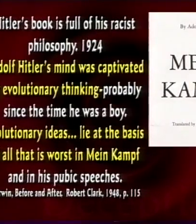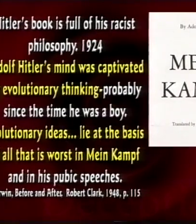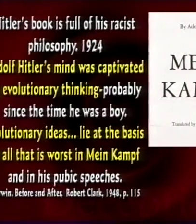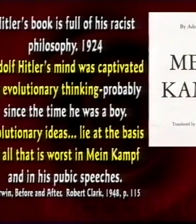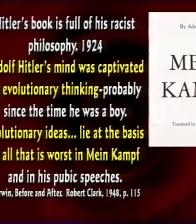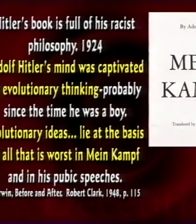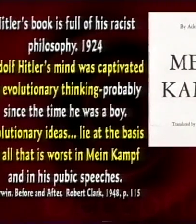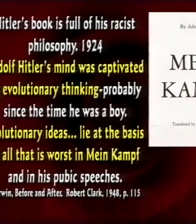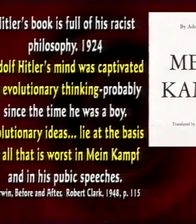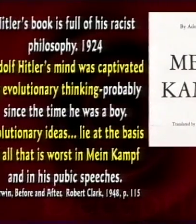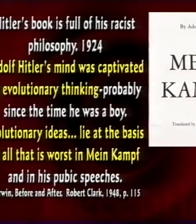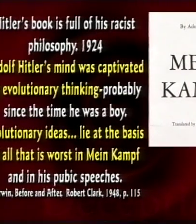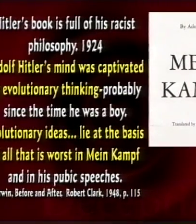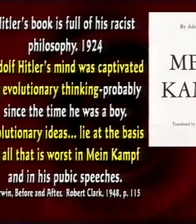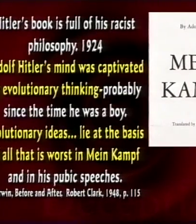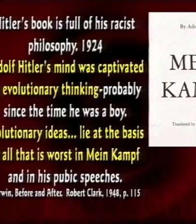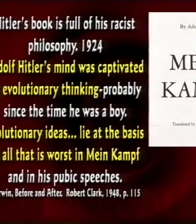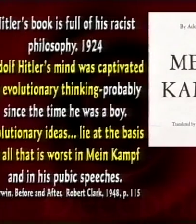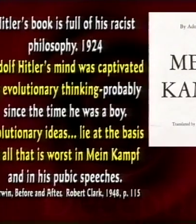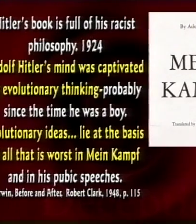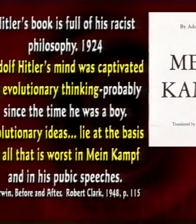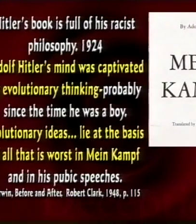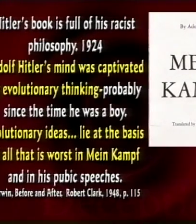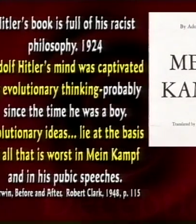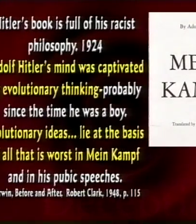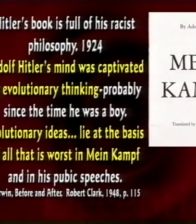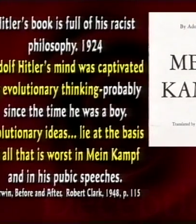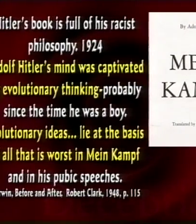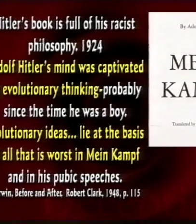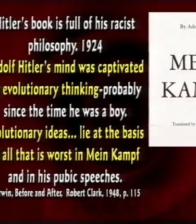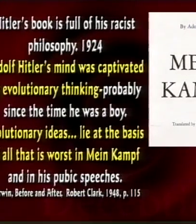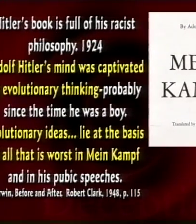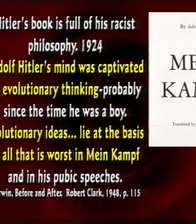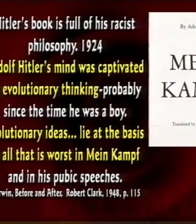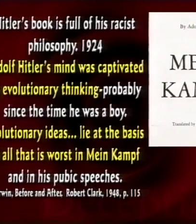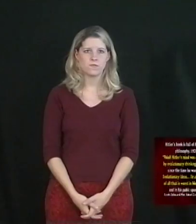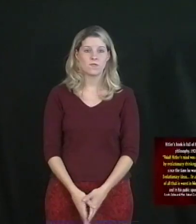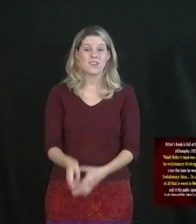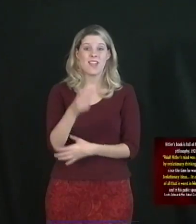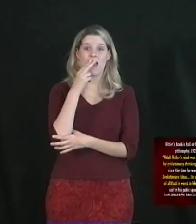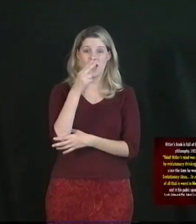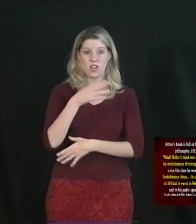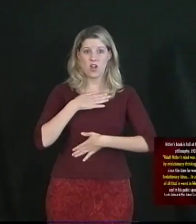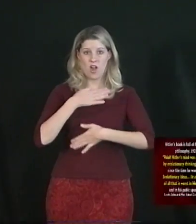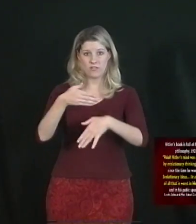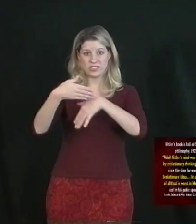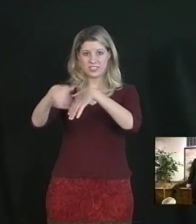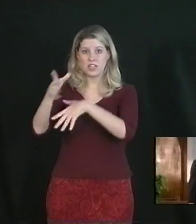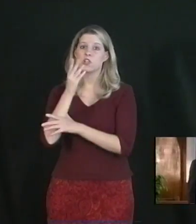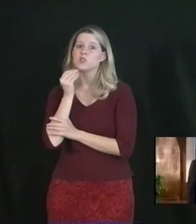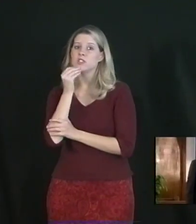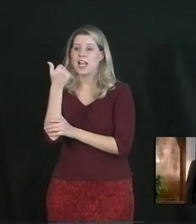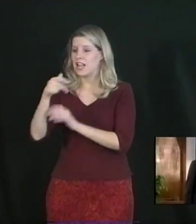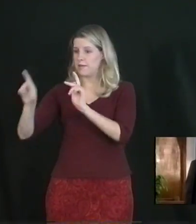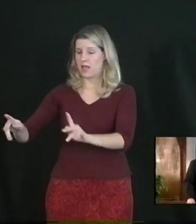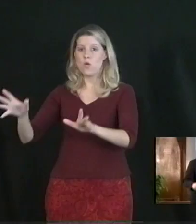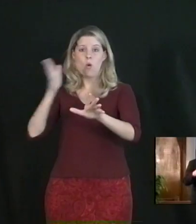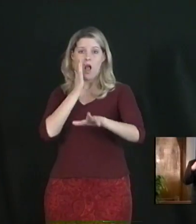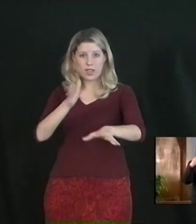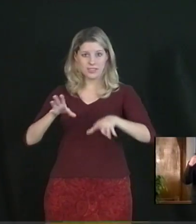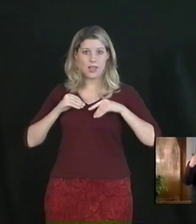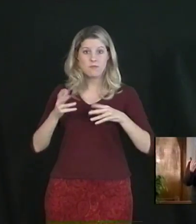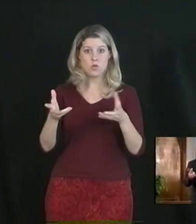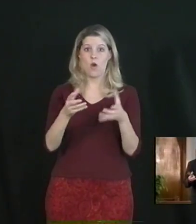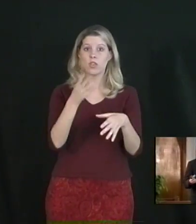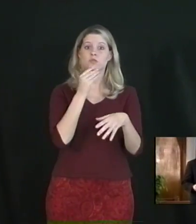boy. Evolutionary ideas lie at the basis of all that is worst in Mein Kampf and in his speeches. Hitler offered to send the Jews to anybody who would take them. He said, "You